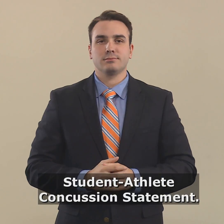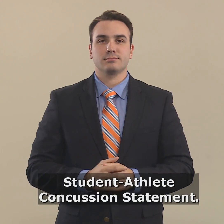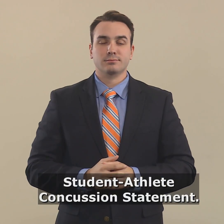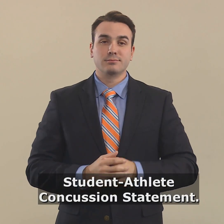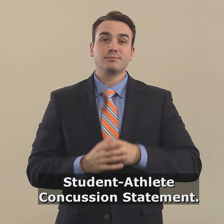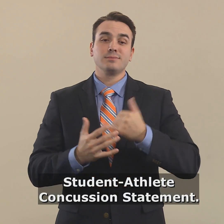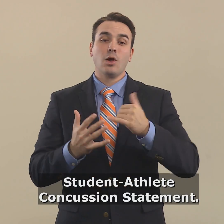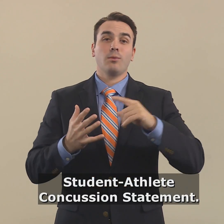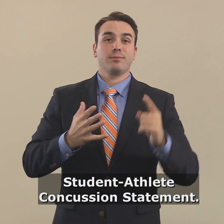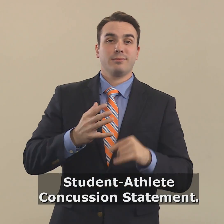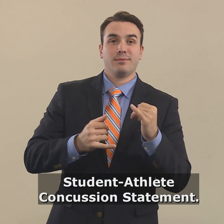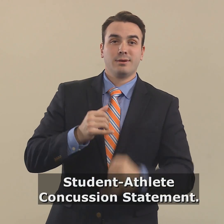Student-athlete concussion statement.